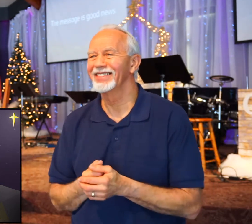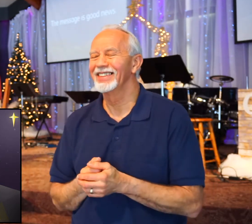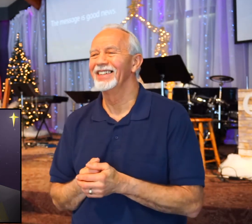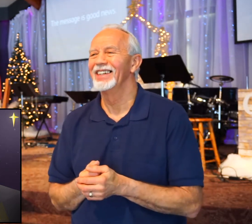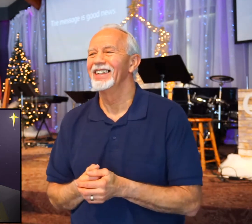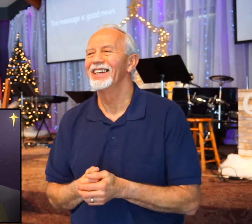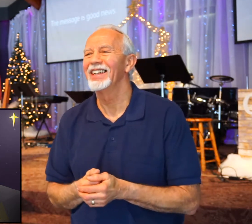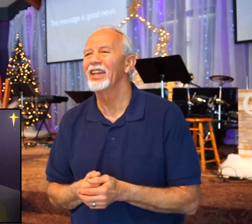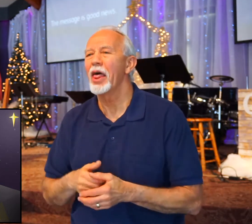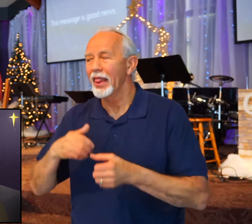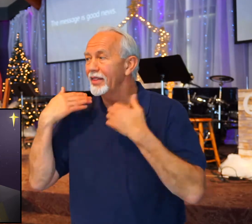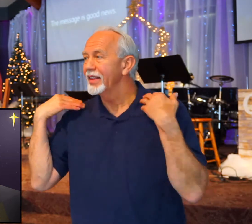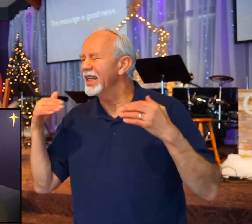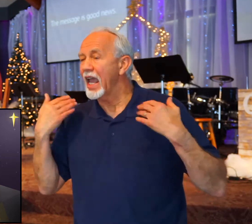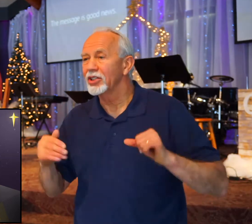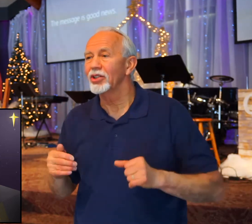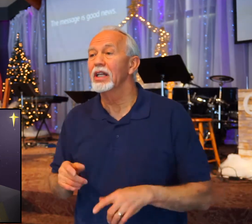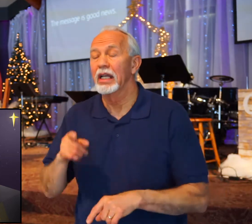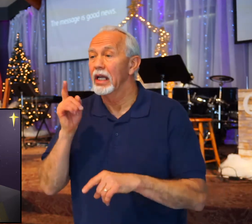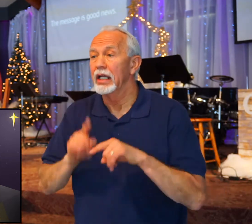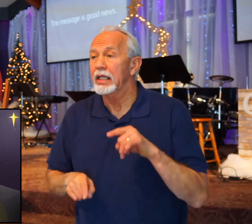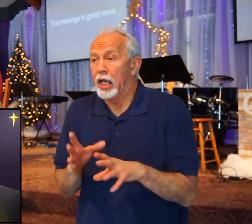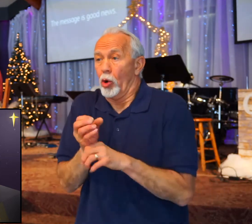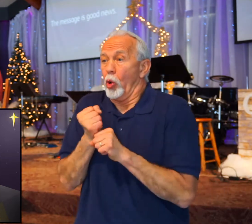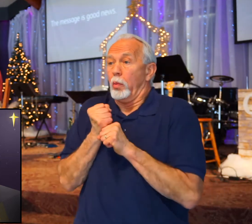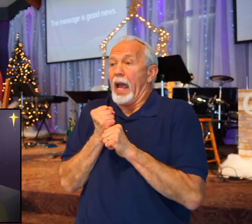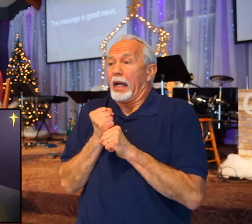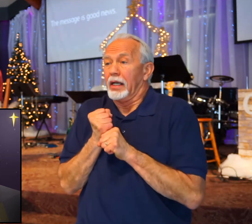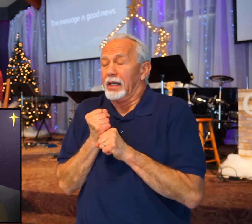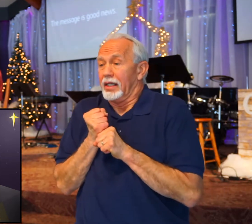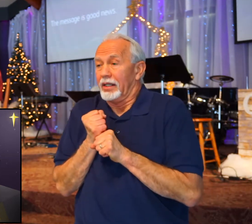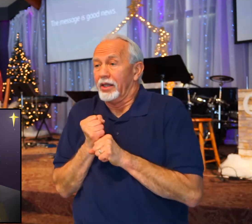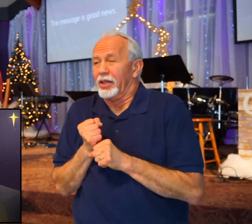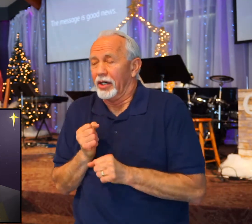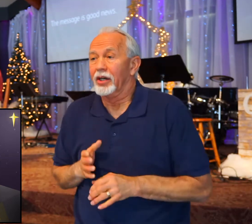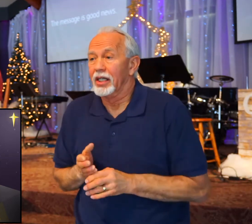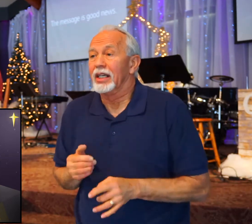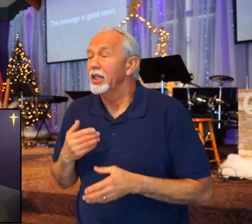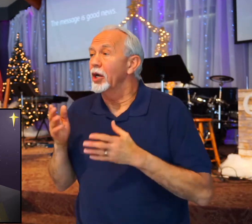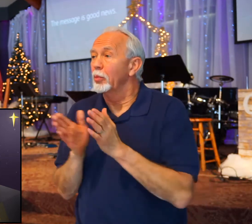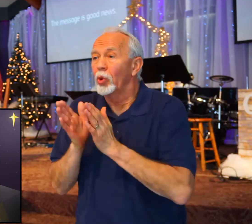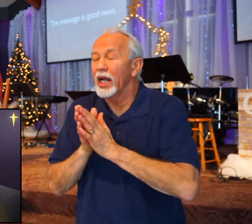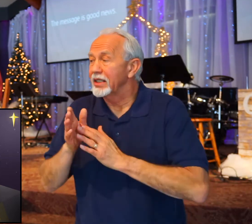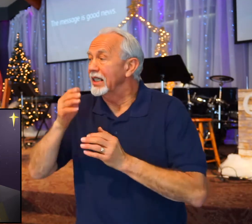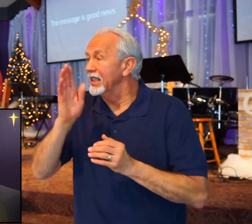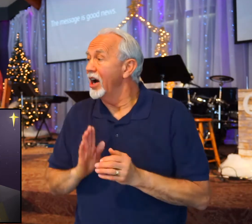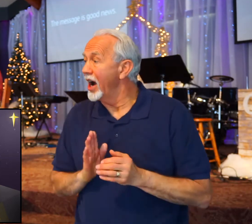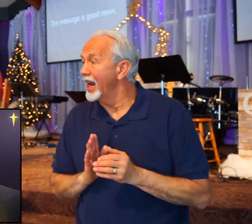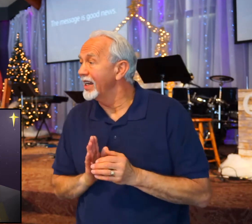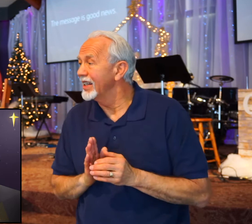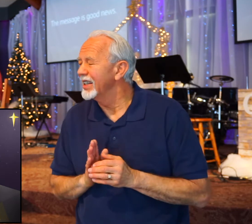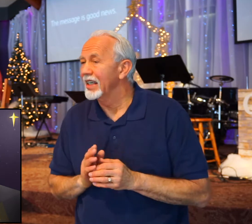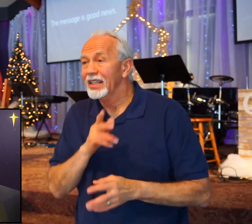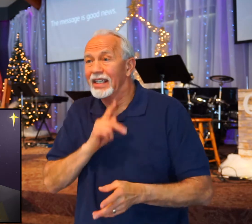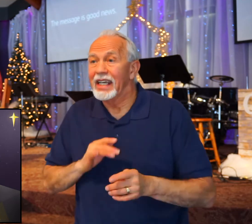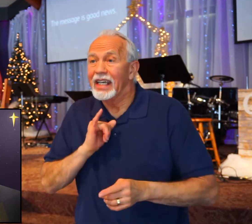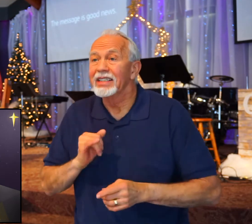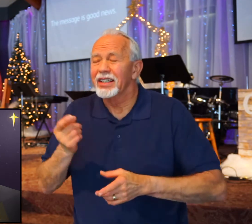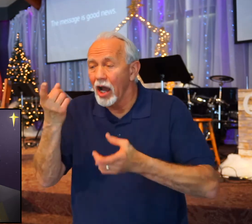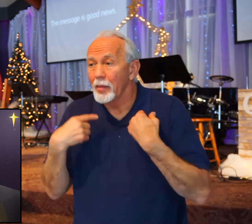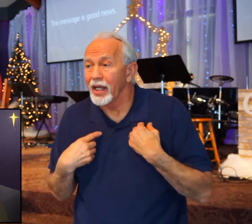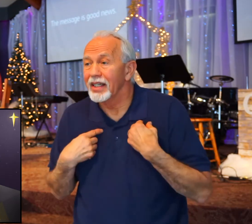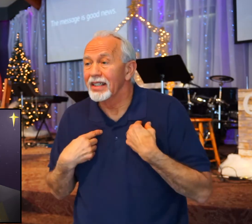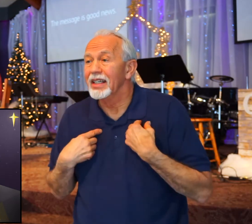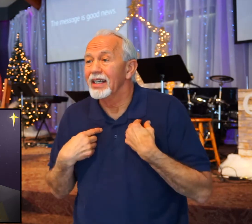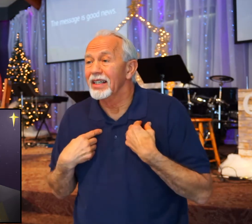And so the angels, they just can't hold back their praises of God as salvation is coming. The King has come, God wrapped in